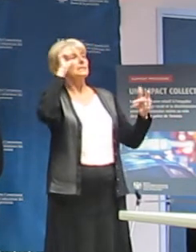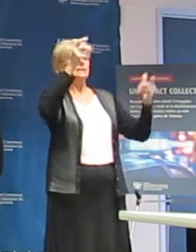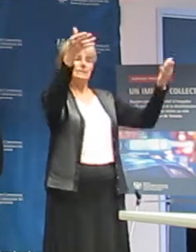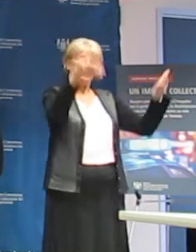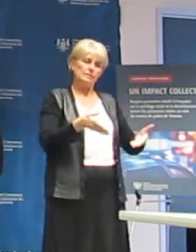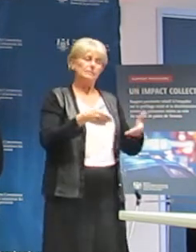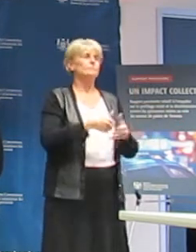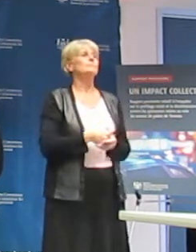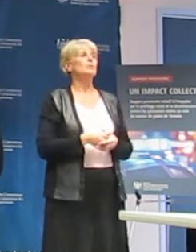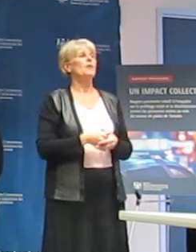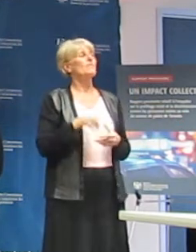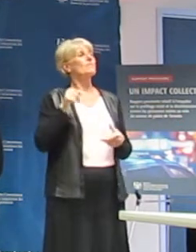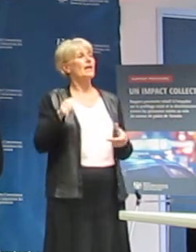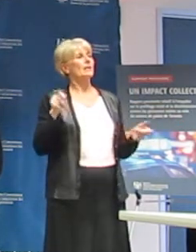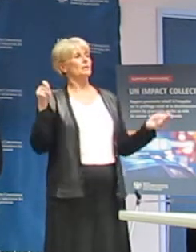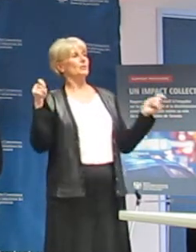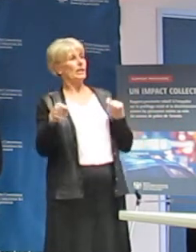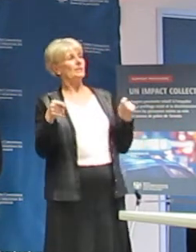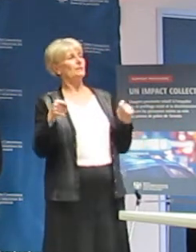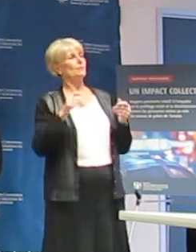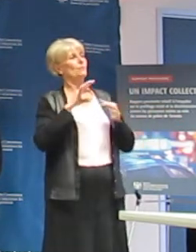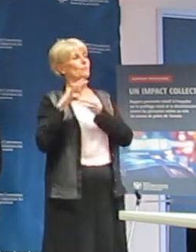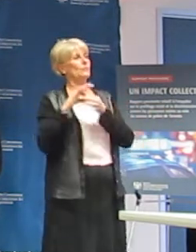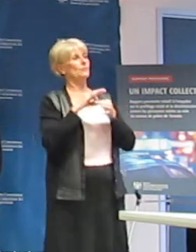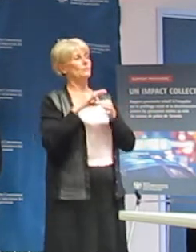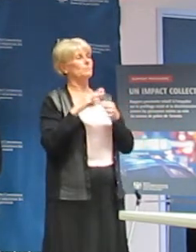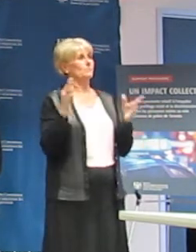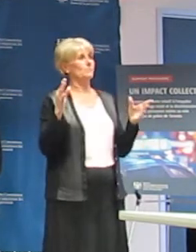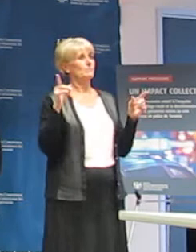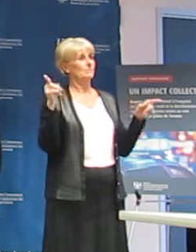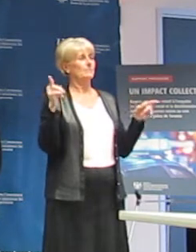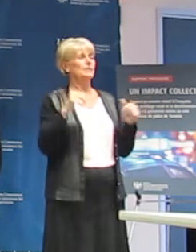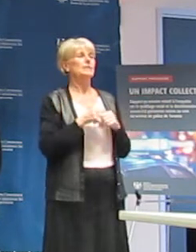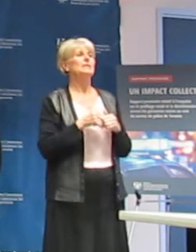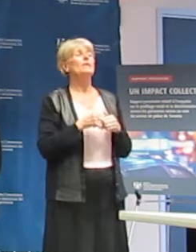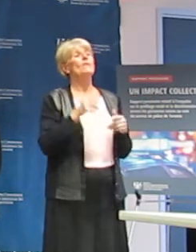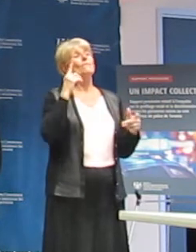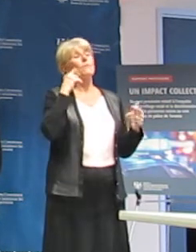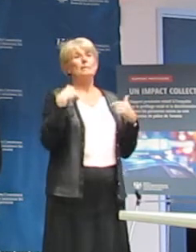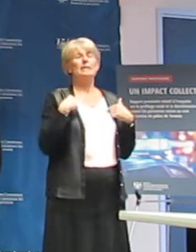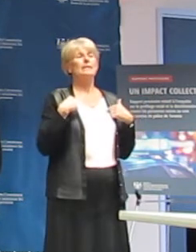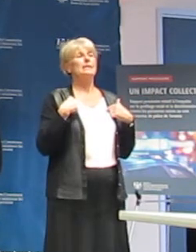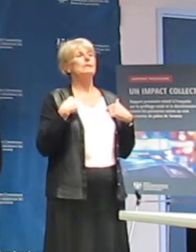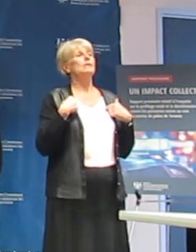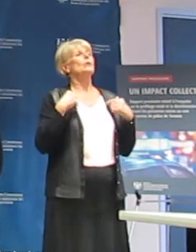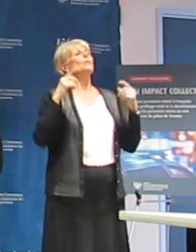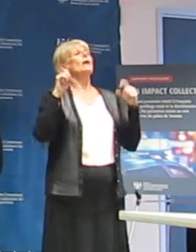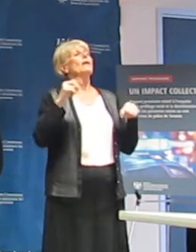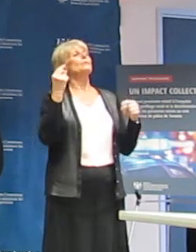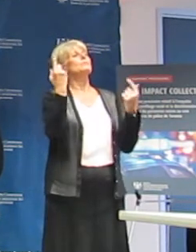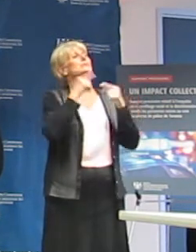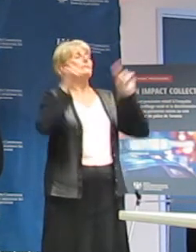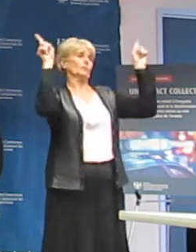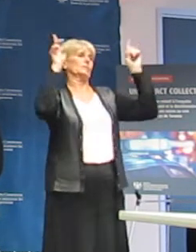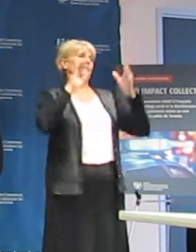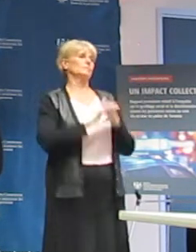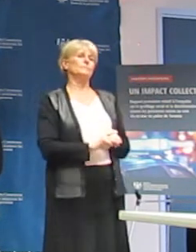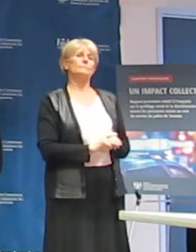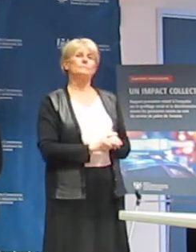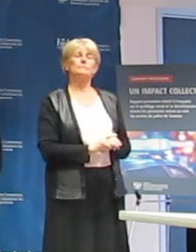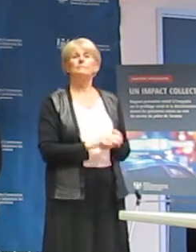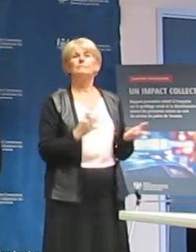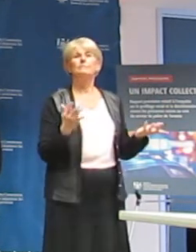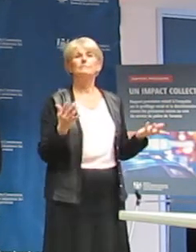That changes that relationship between policing and black communities, right? So I think what it would mean to me is doing something they have not yet done. Because at some